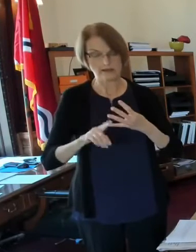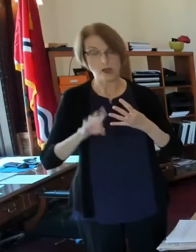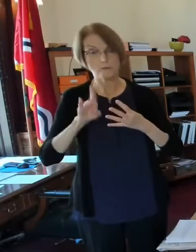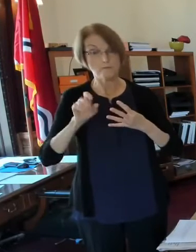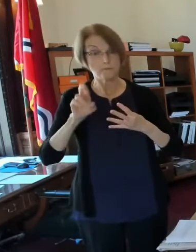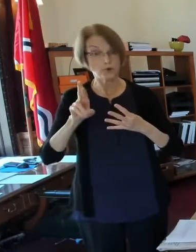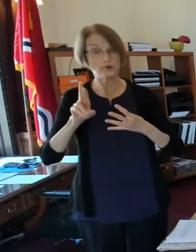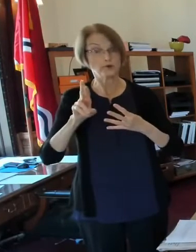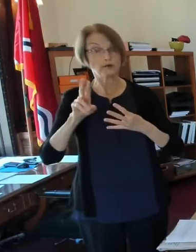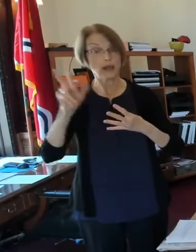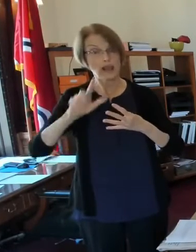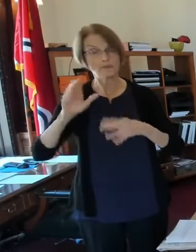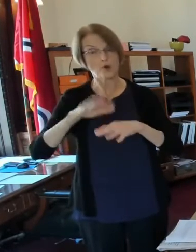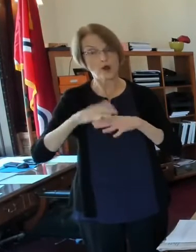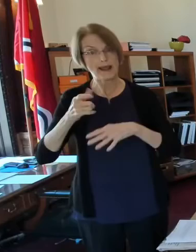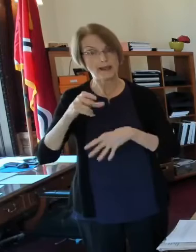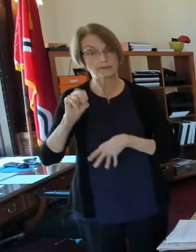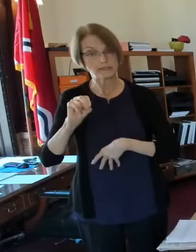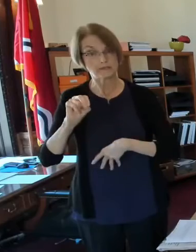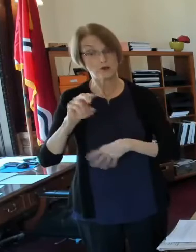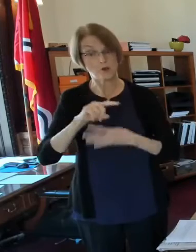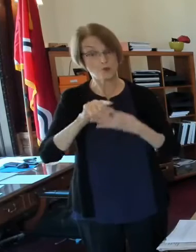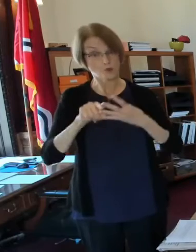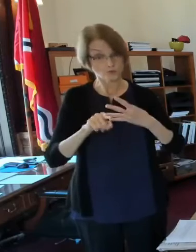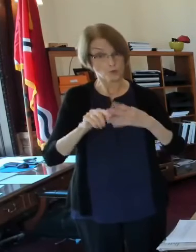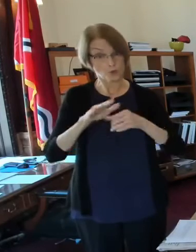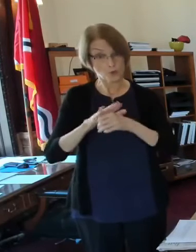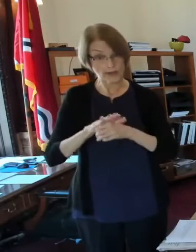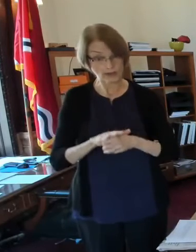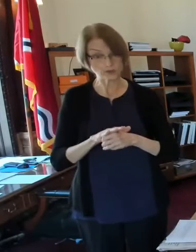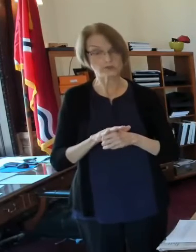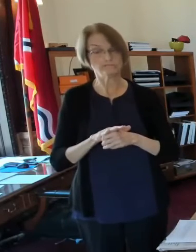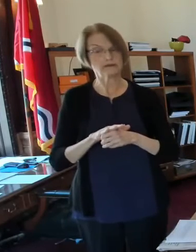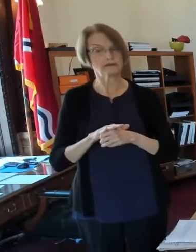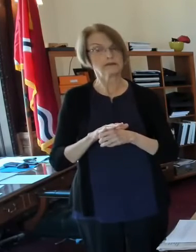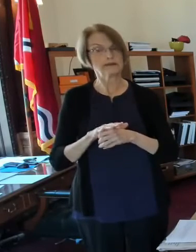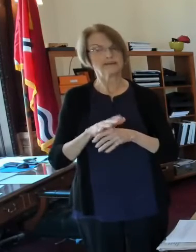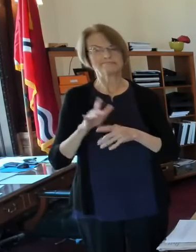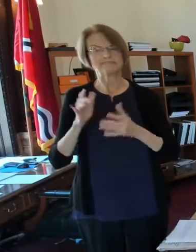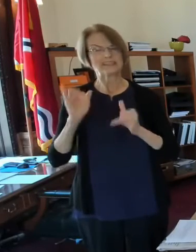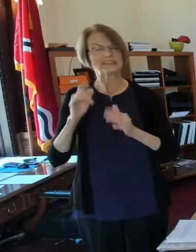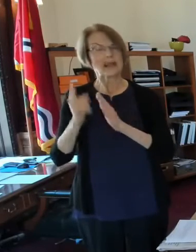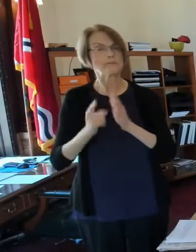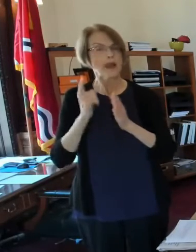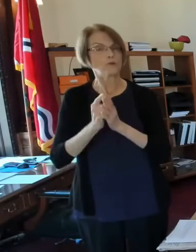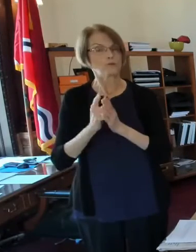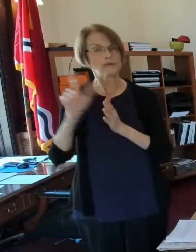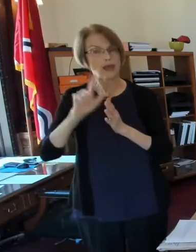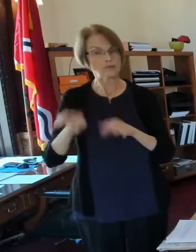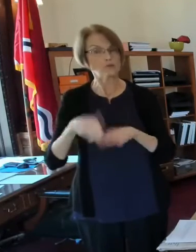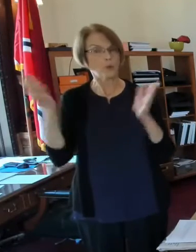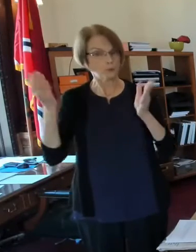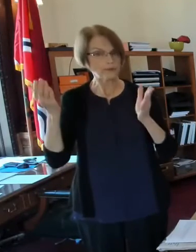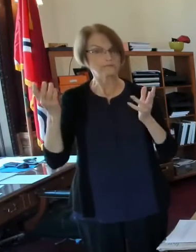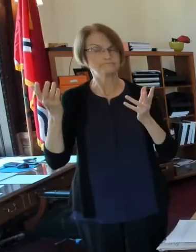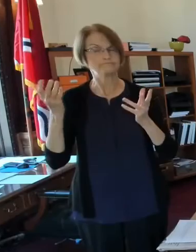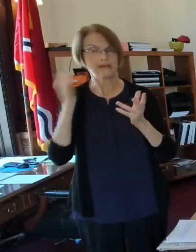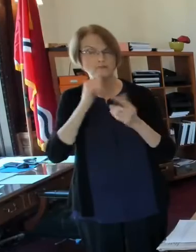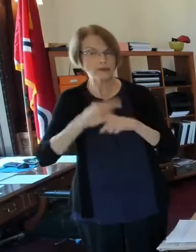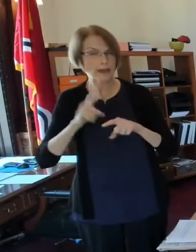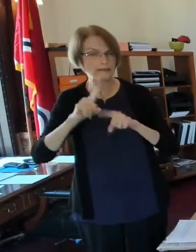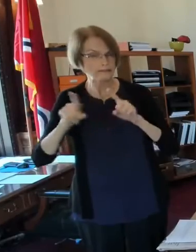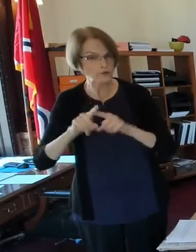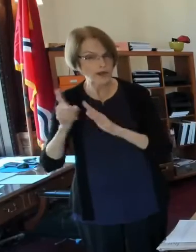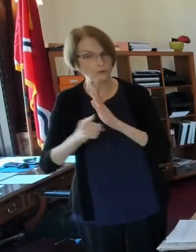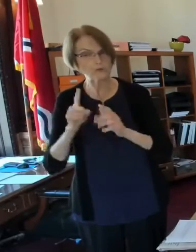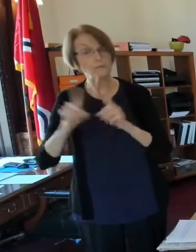beginning on Monday, you will be able to go there at the hours that the library is open, which they've got variable hours, and walk in